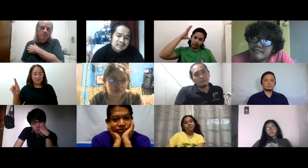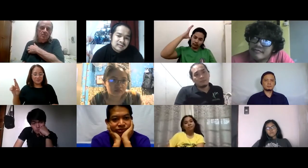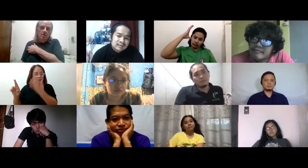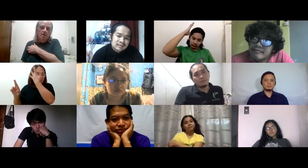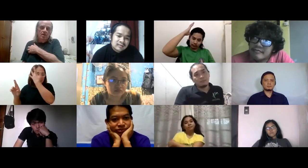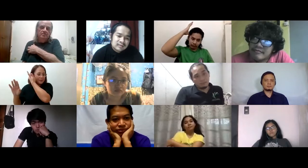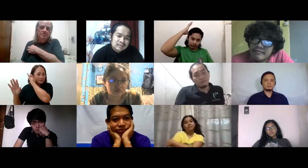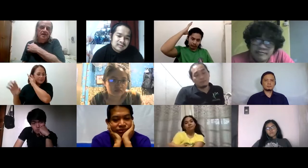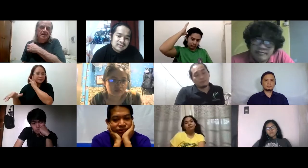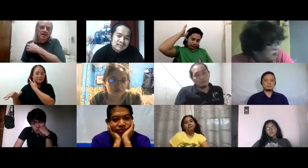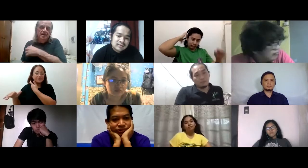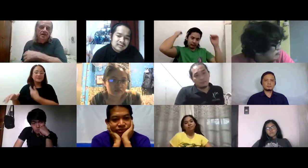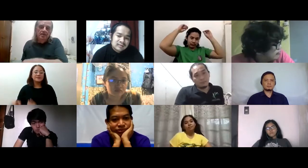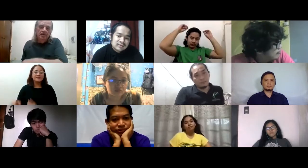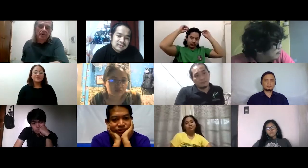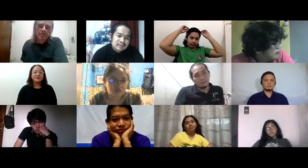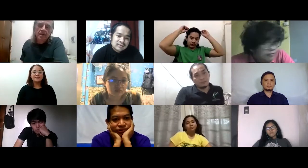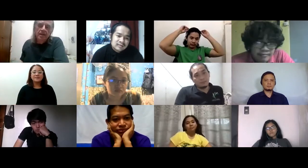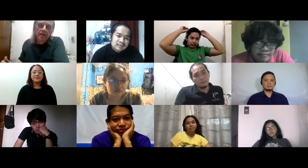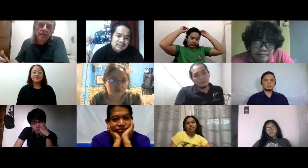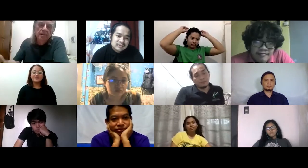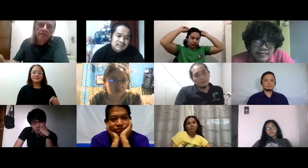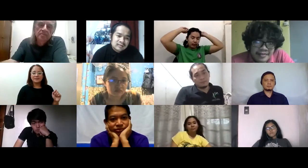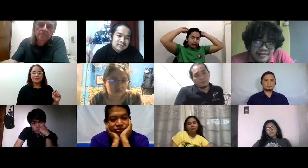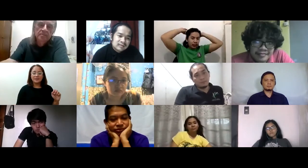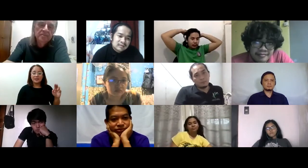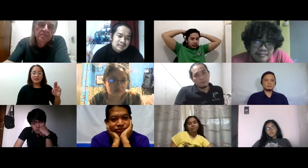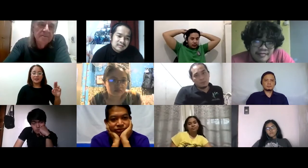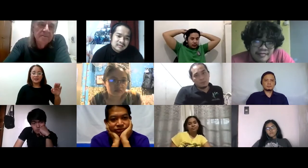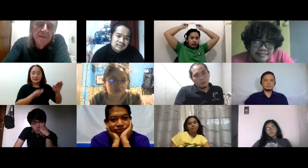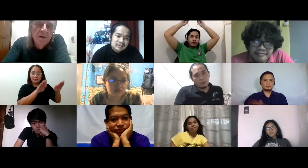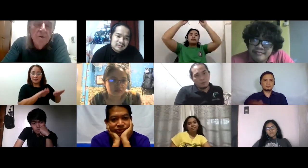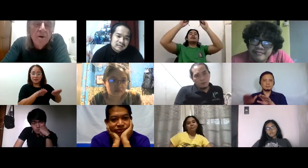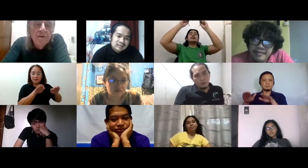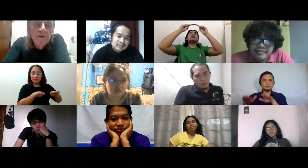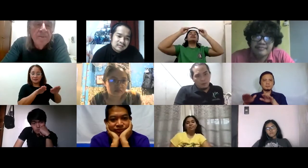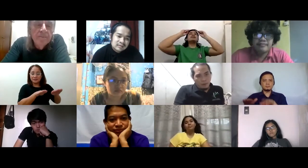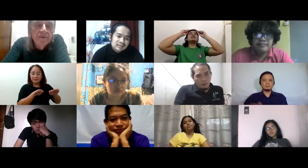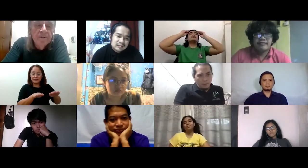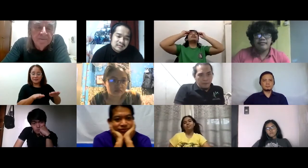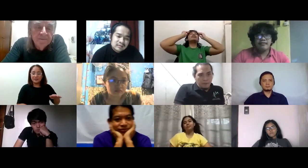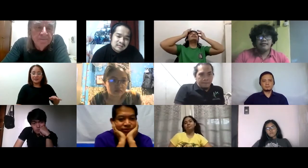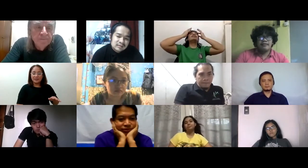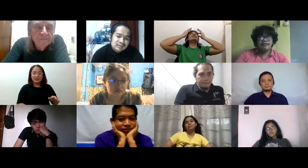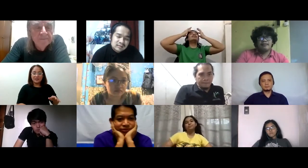Okay? But in England, they don't call them diapers.